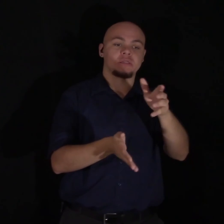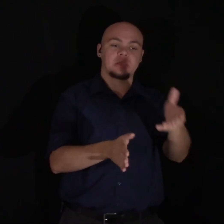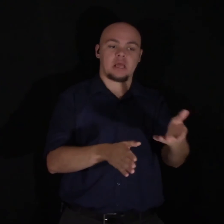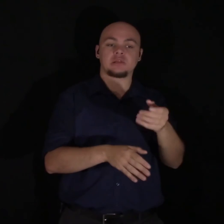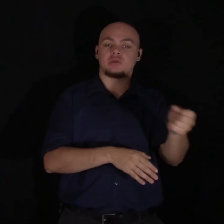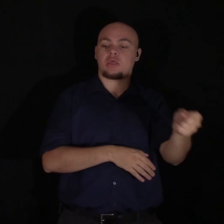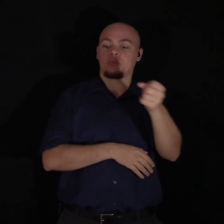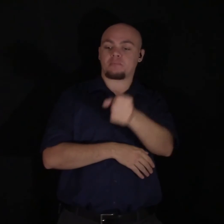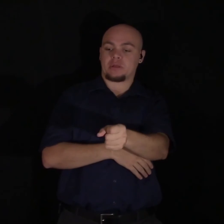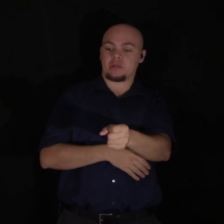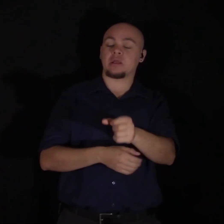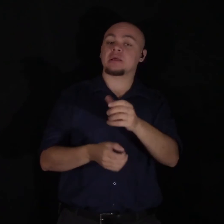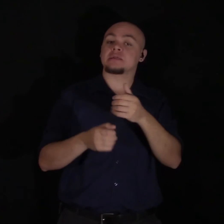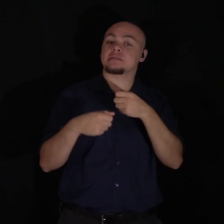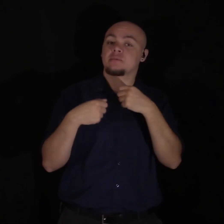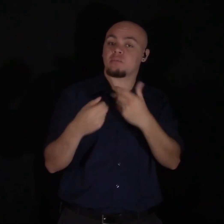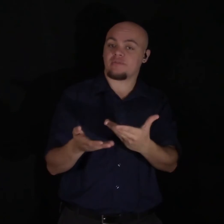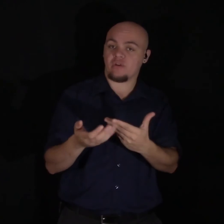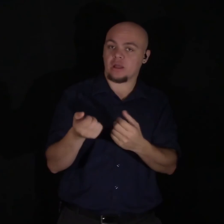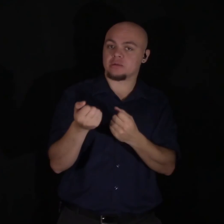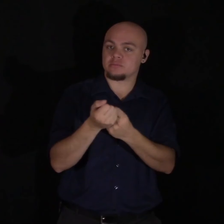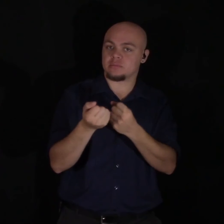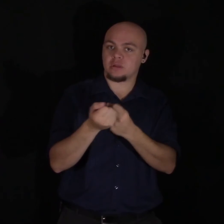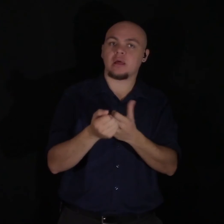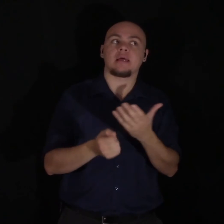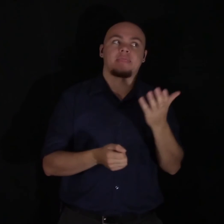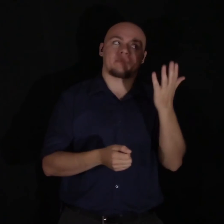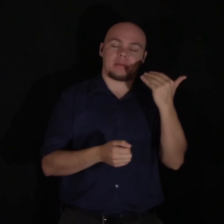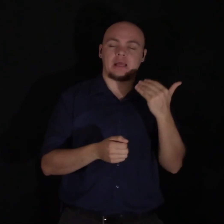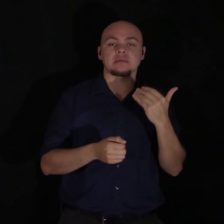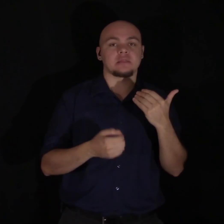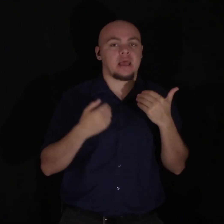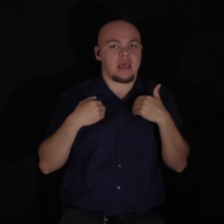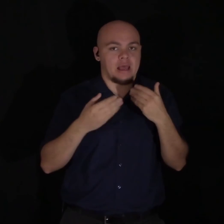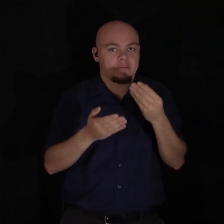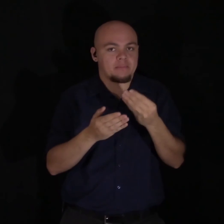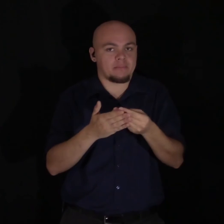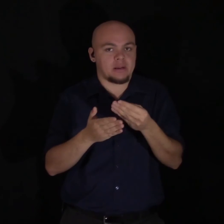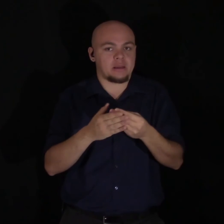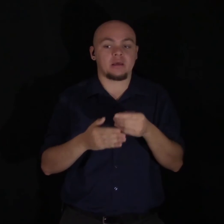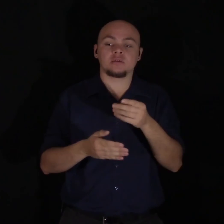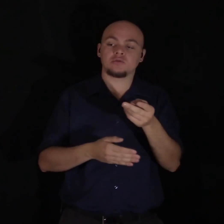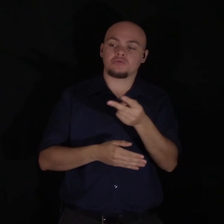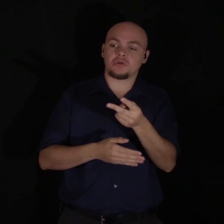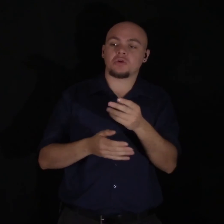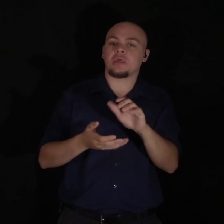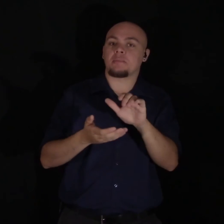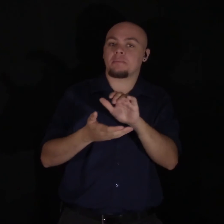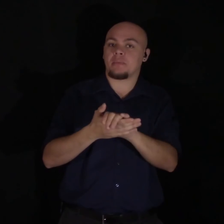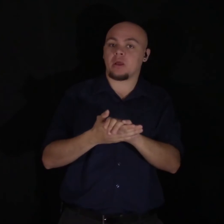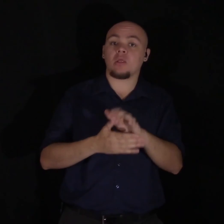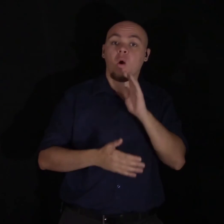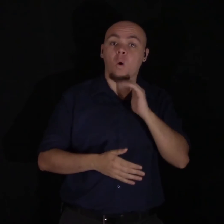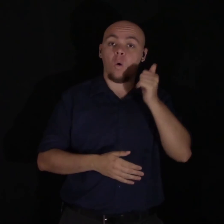nurse. They were better off then. They had not been long married, and their eldest child was but just